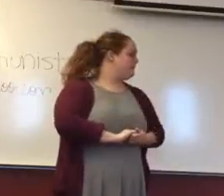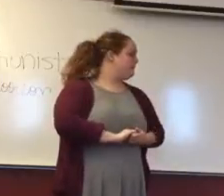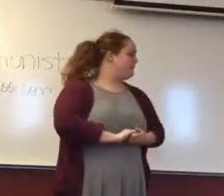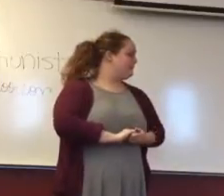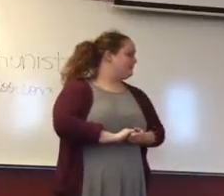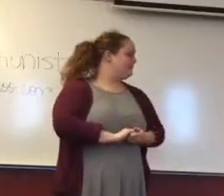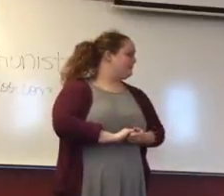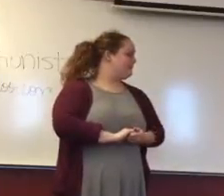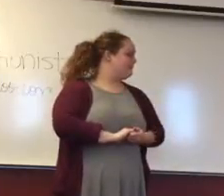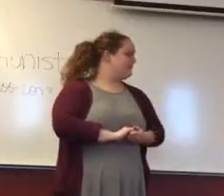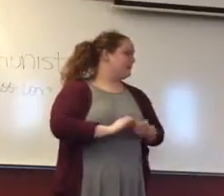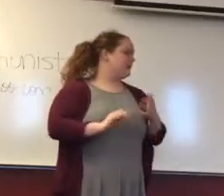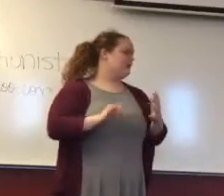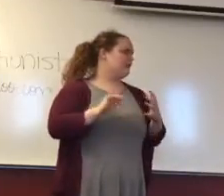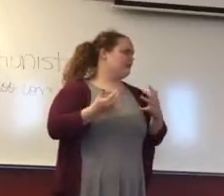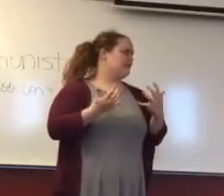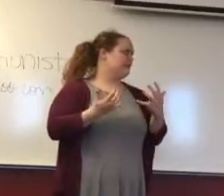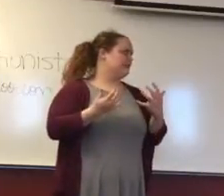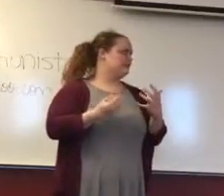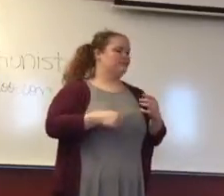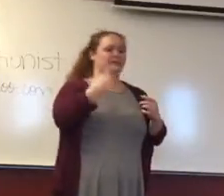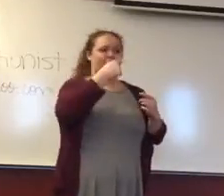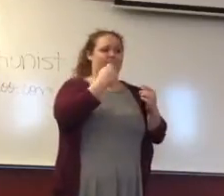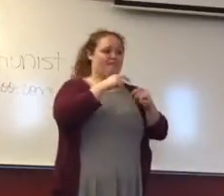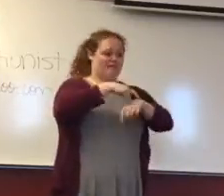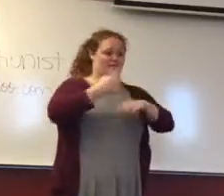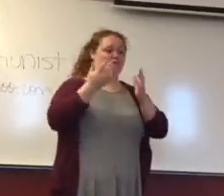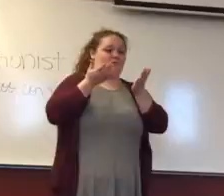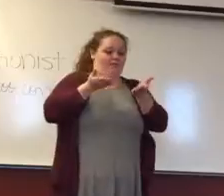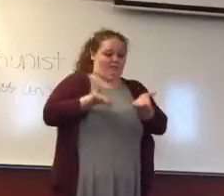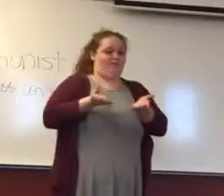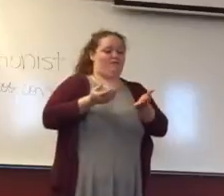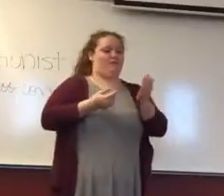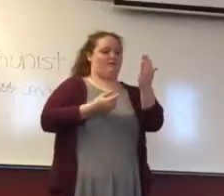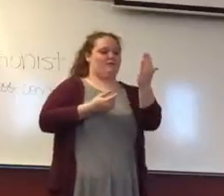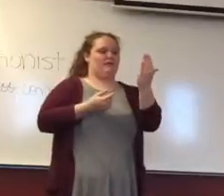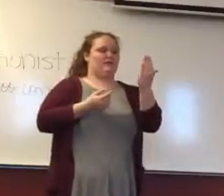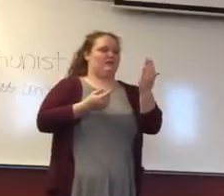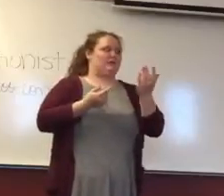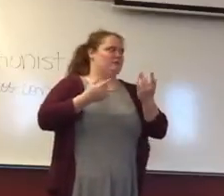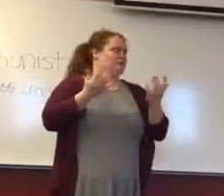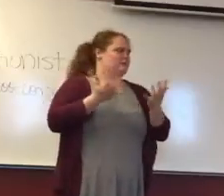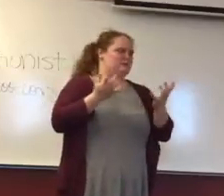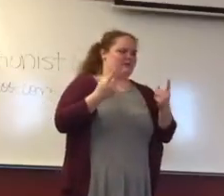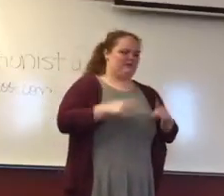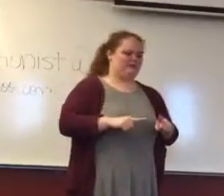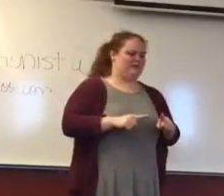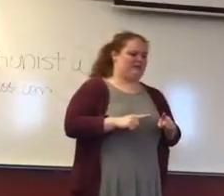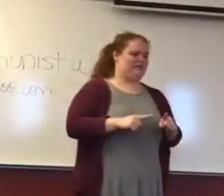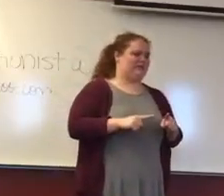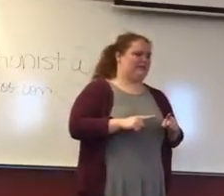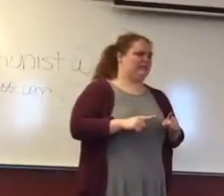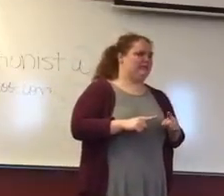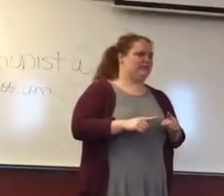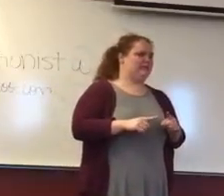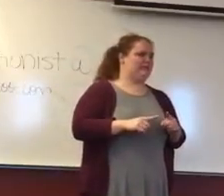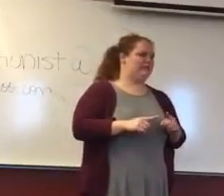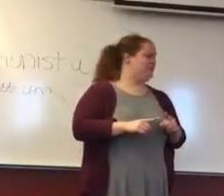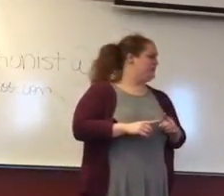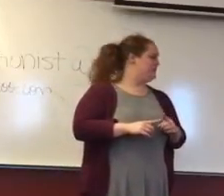no, this is happening right now. I was like, what's going on? What is going on? So then Mig came